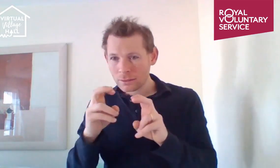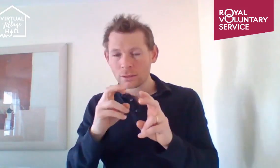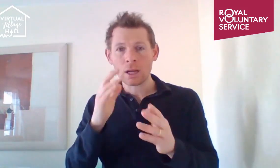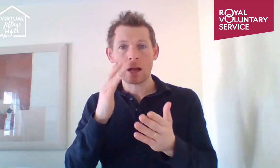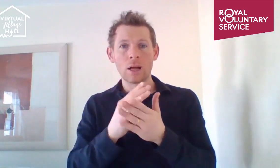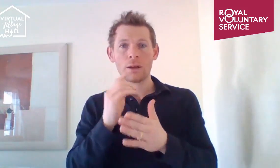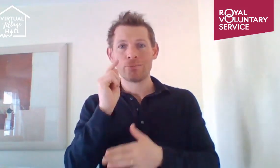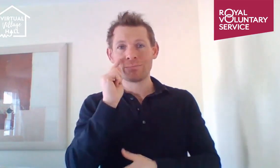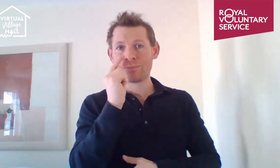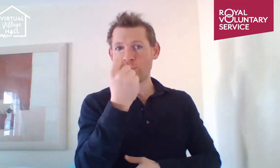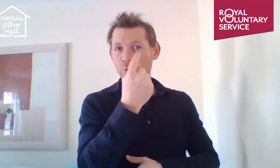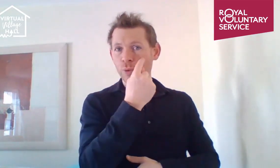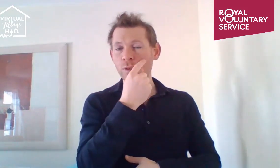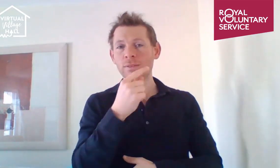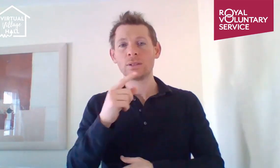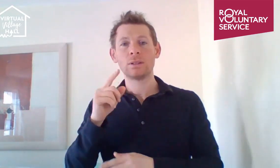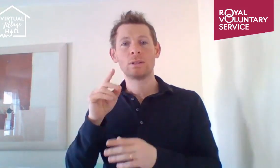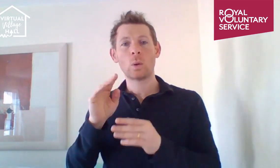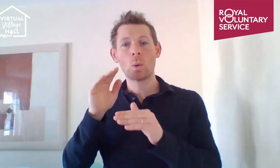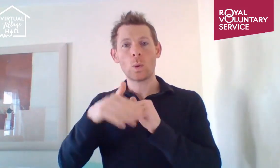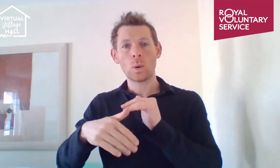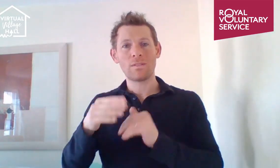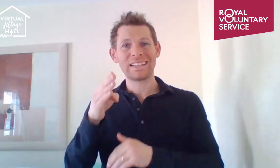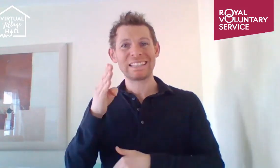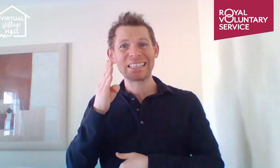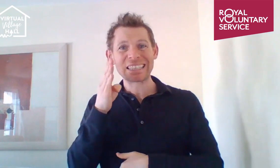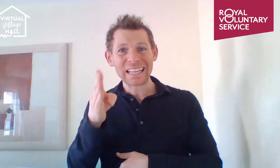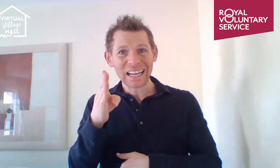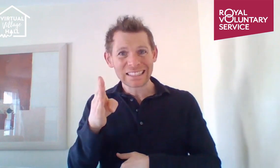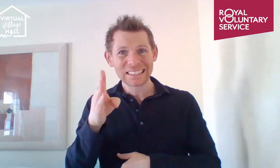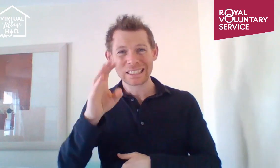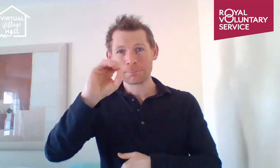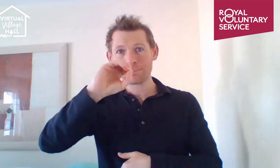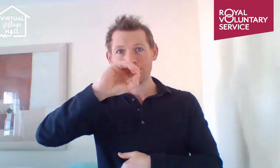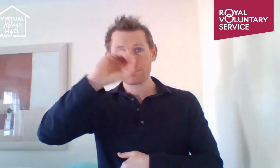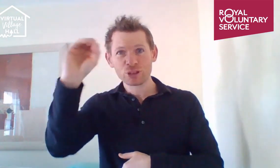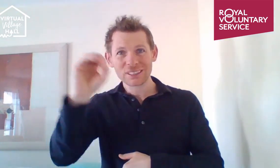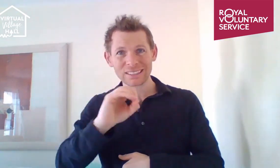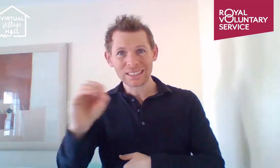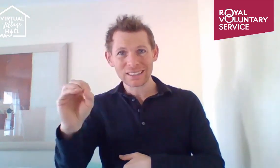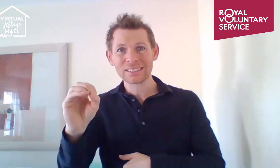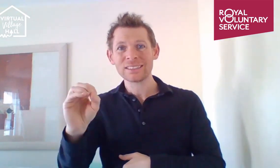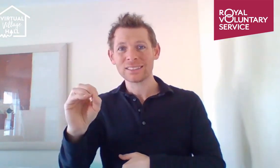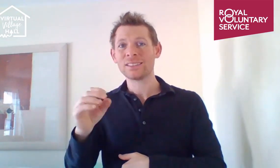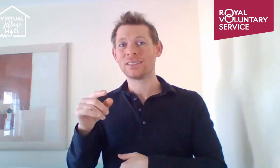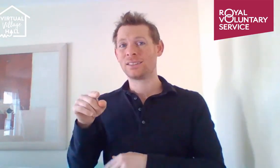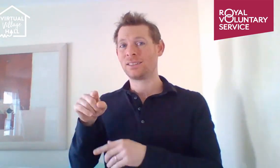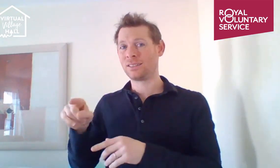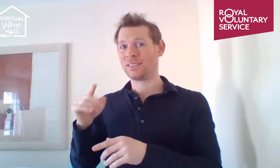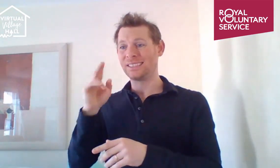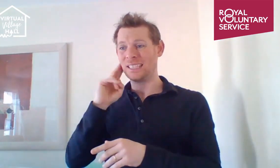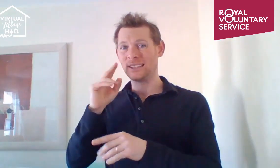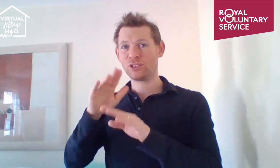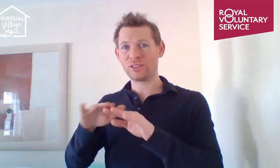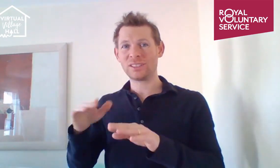1970, they researched and they found proof that over 90% of